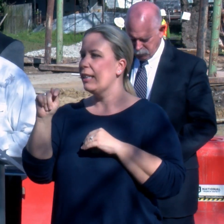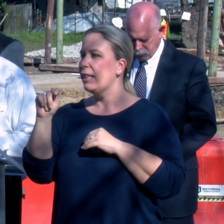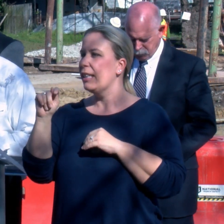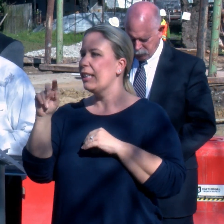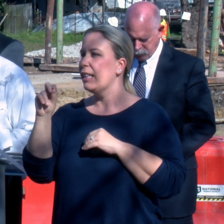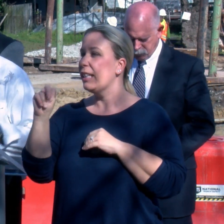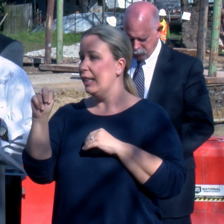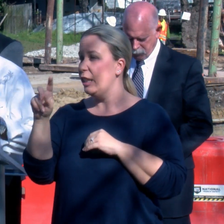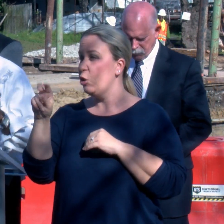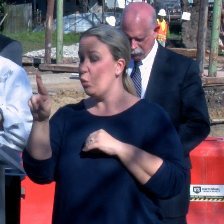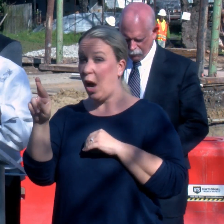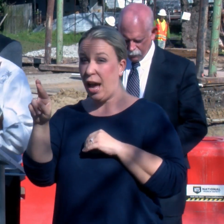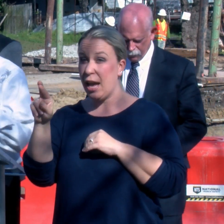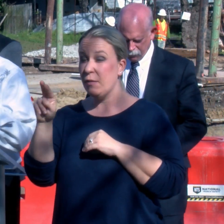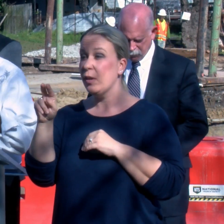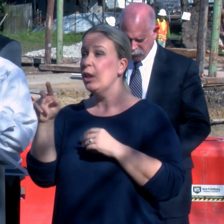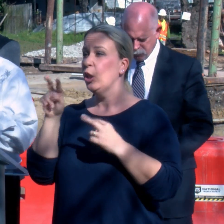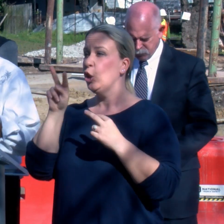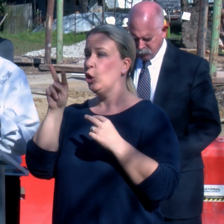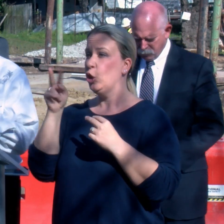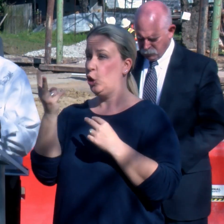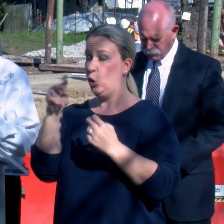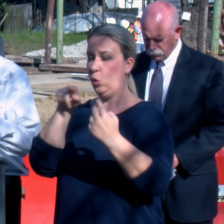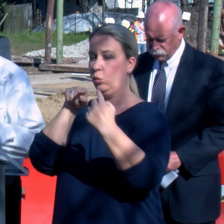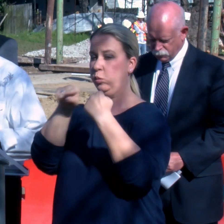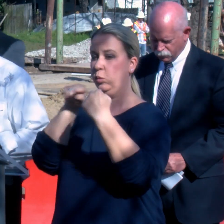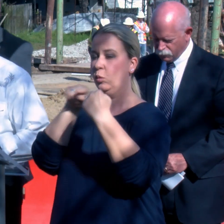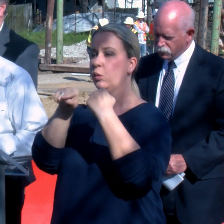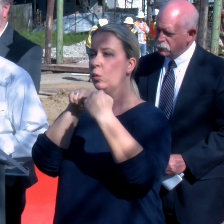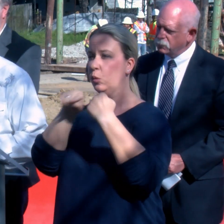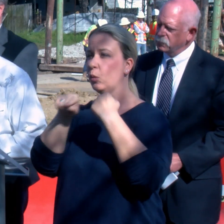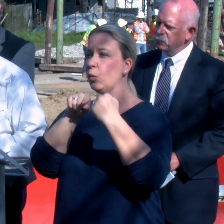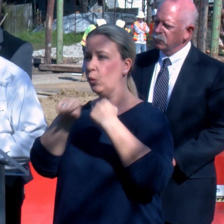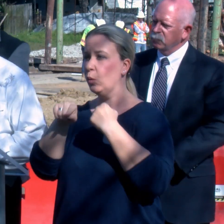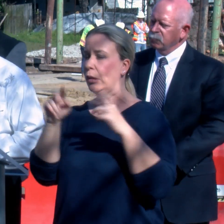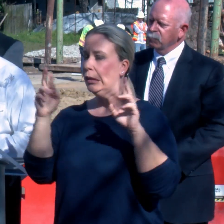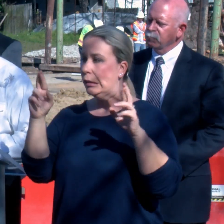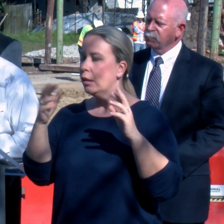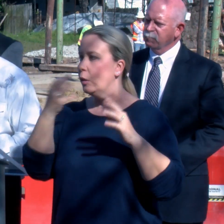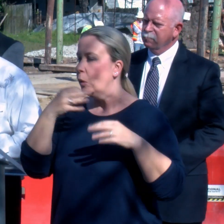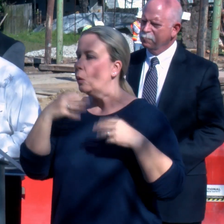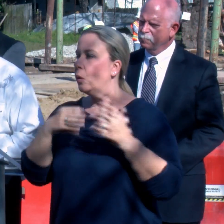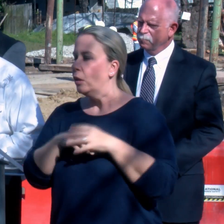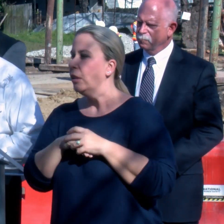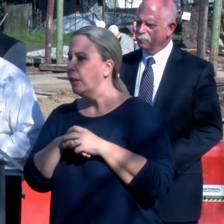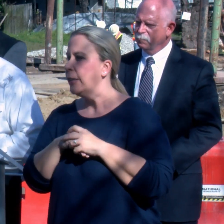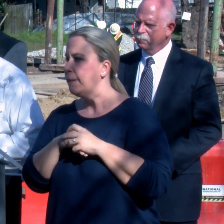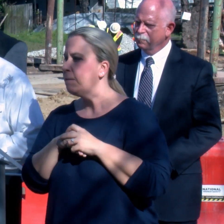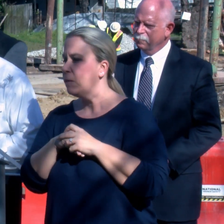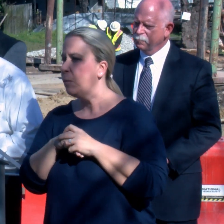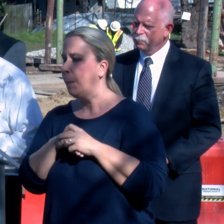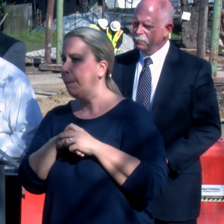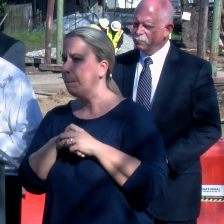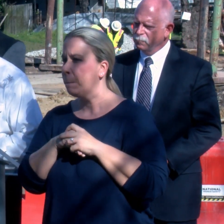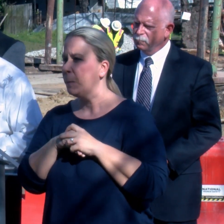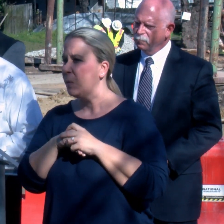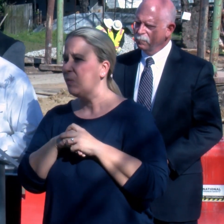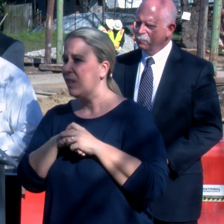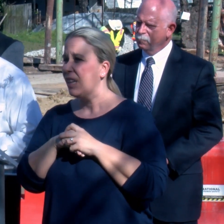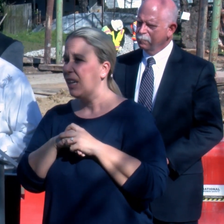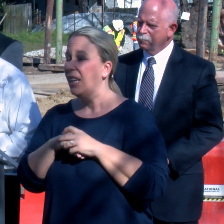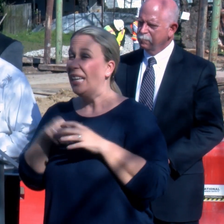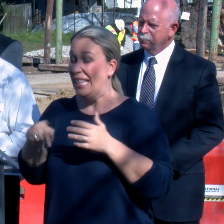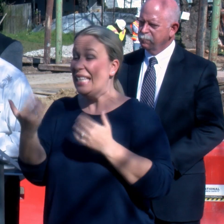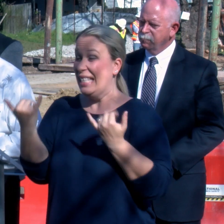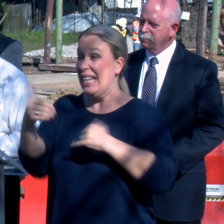that into a two-way, so that the traffic can be restored, and hopefully that can get accomplished sometime